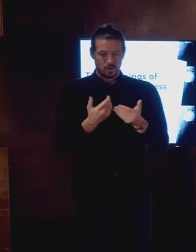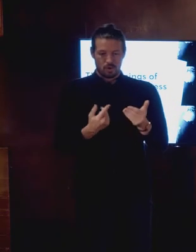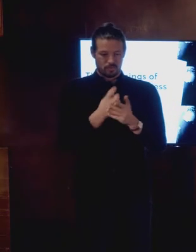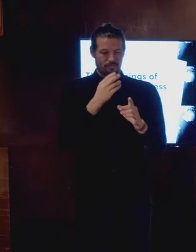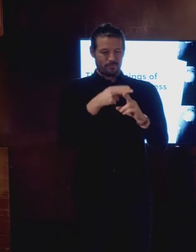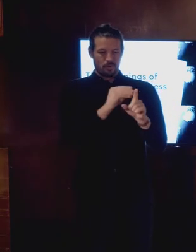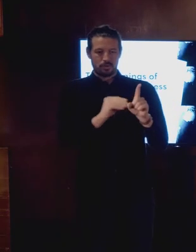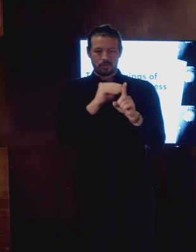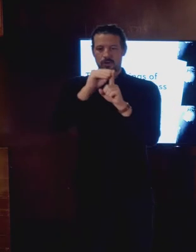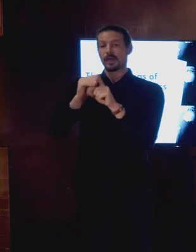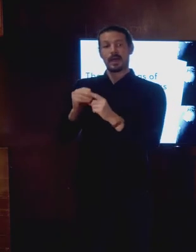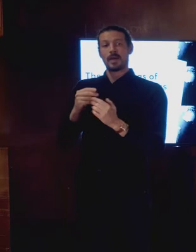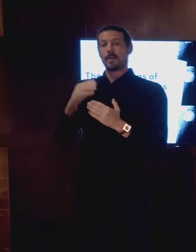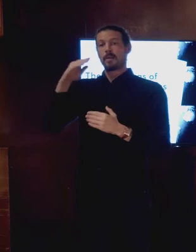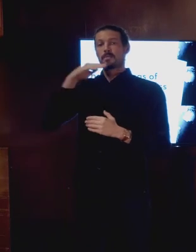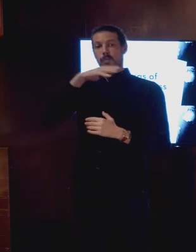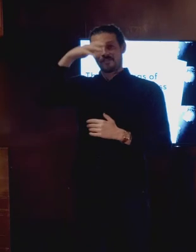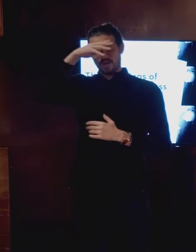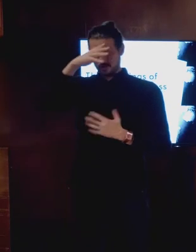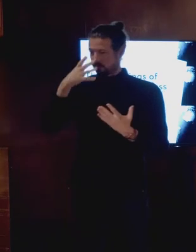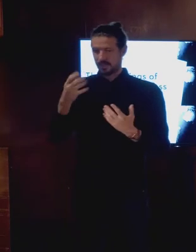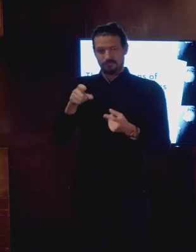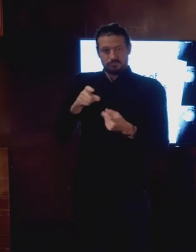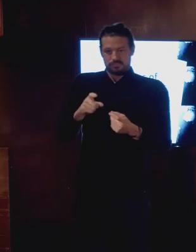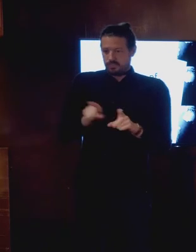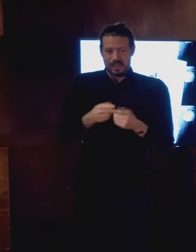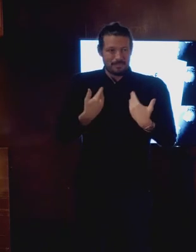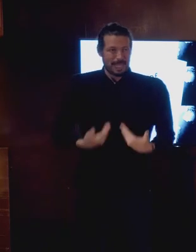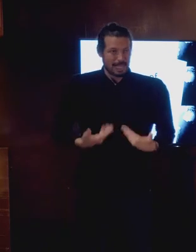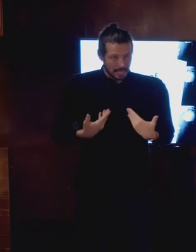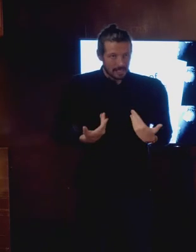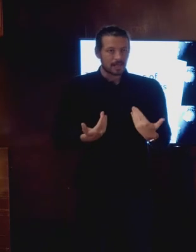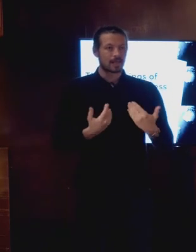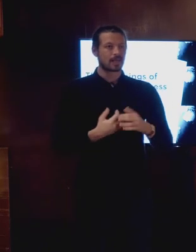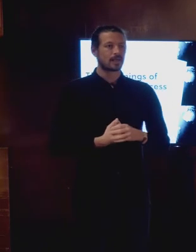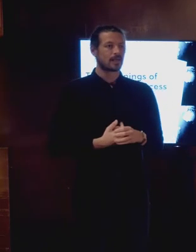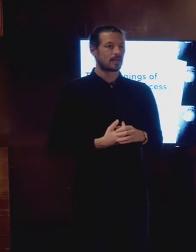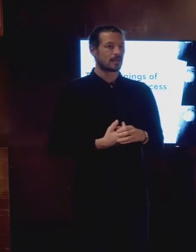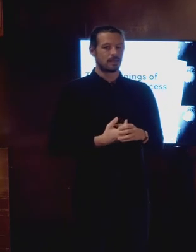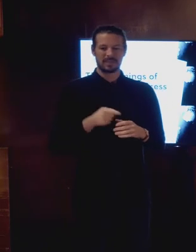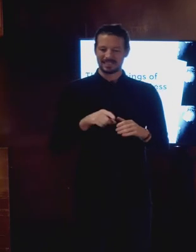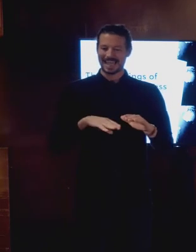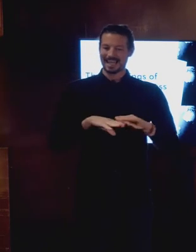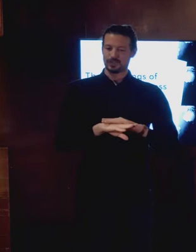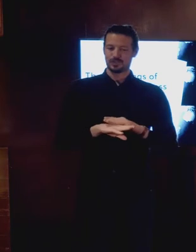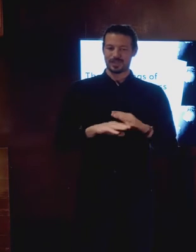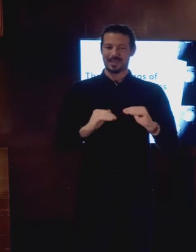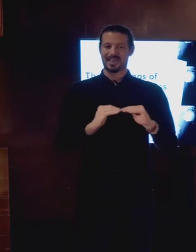Melbourne Fringe, they've employed me, which is great. But again, that's an entry level